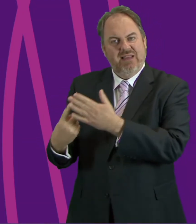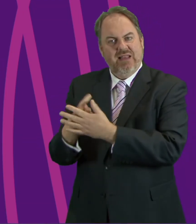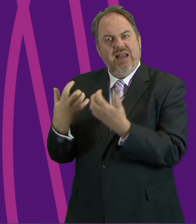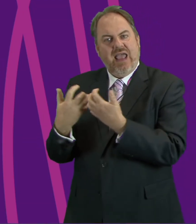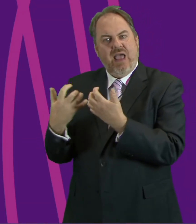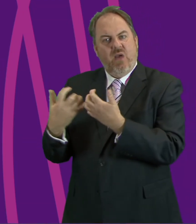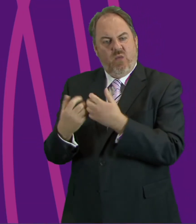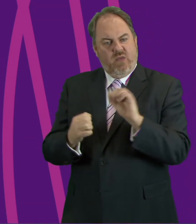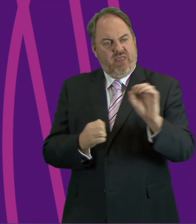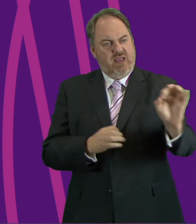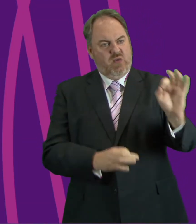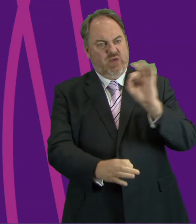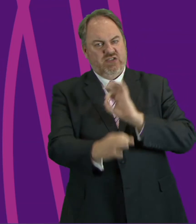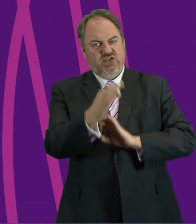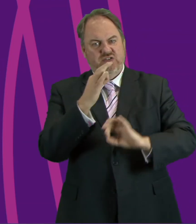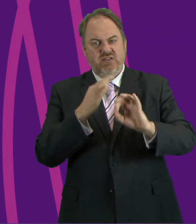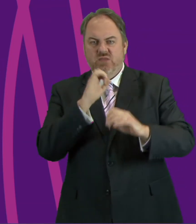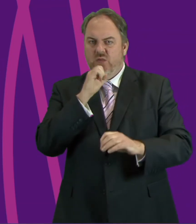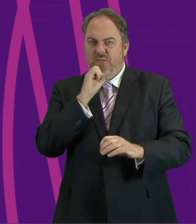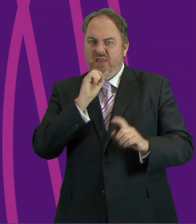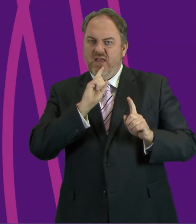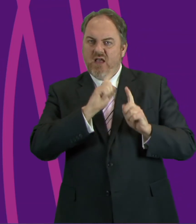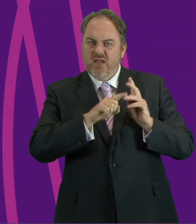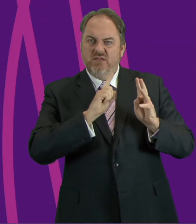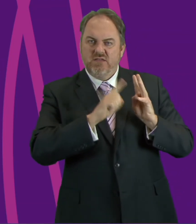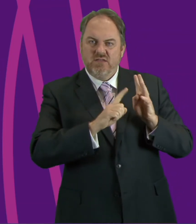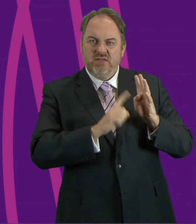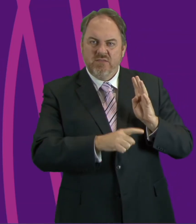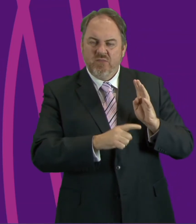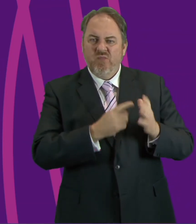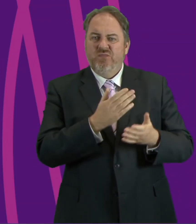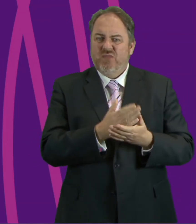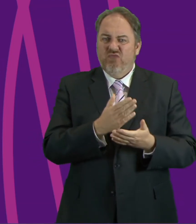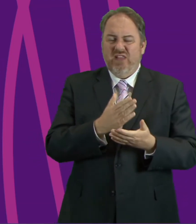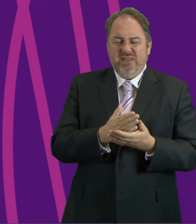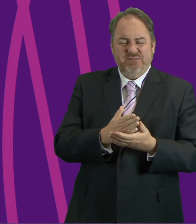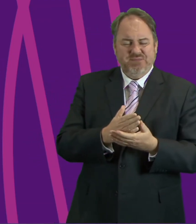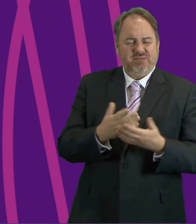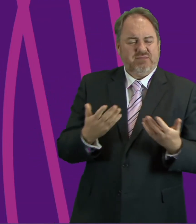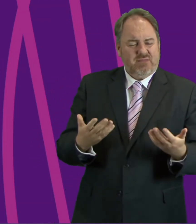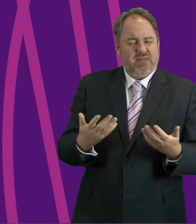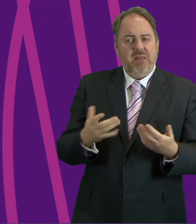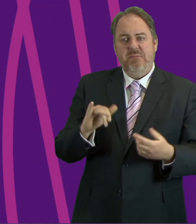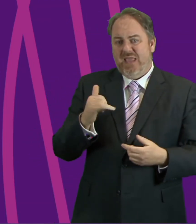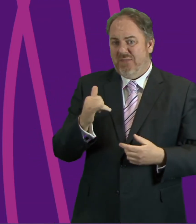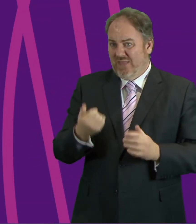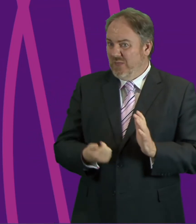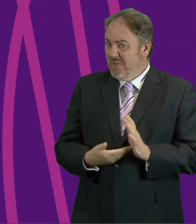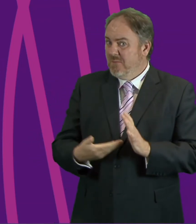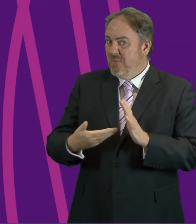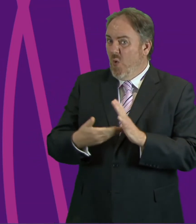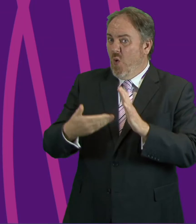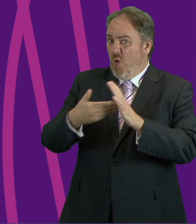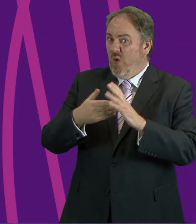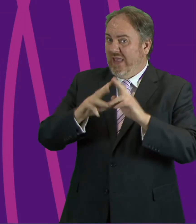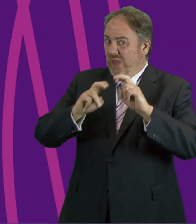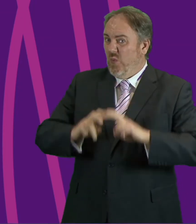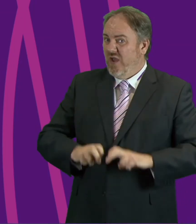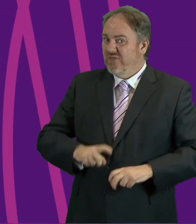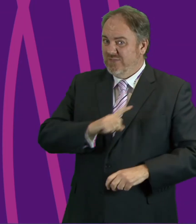is he confident that the Crown Office has the capacity to deal with the additional inquiries that will inevitably result from this